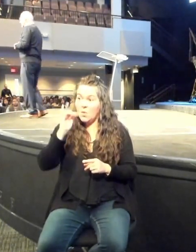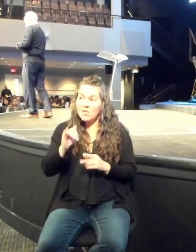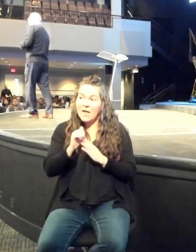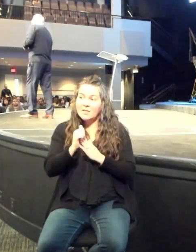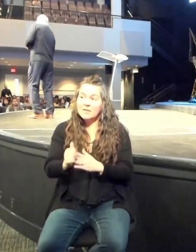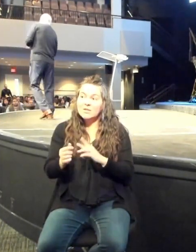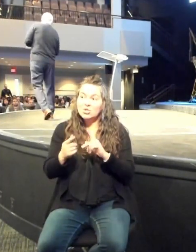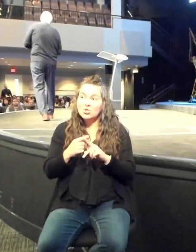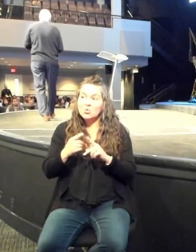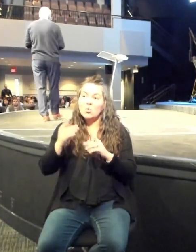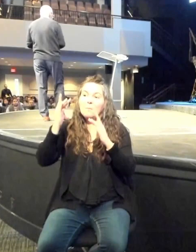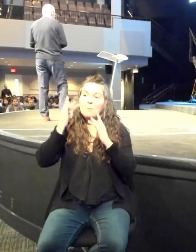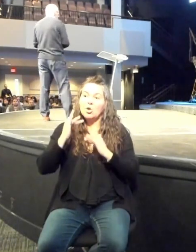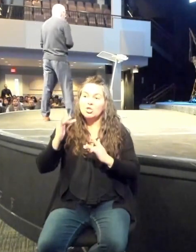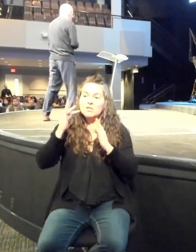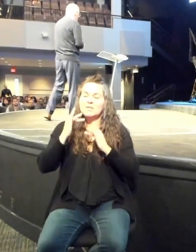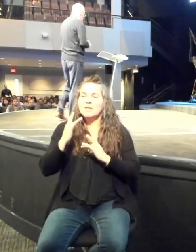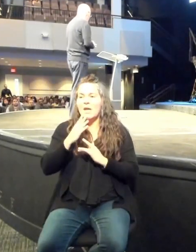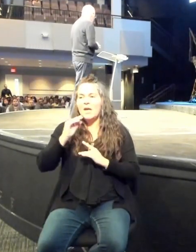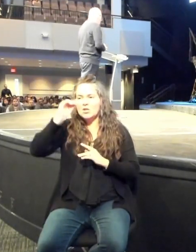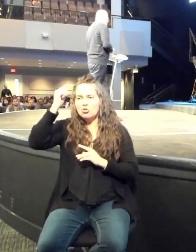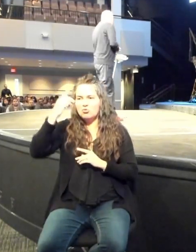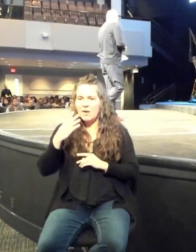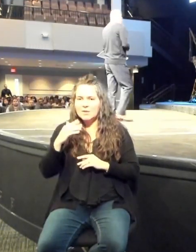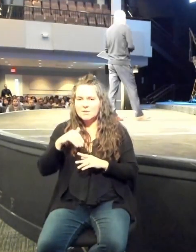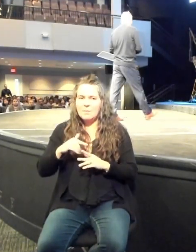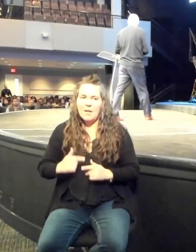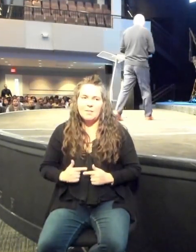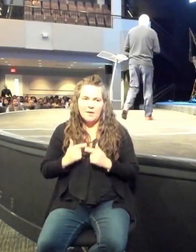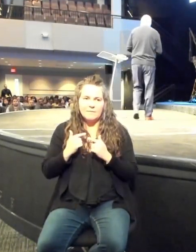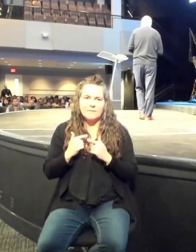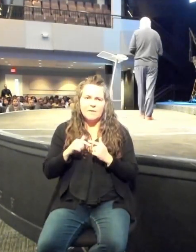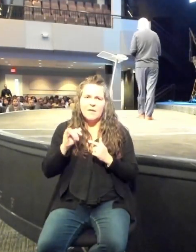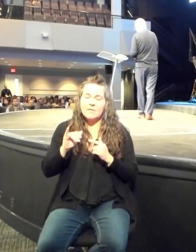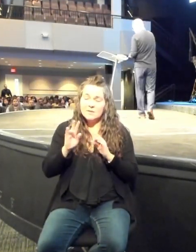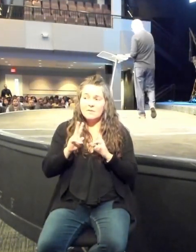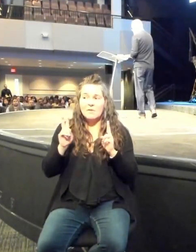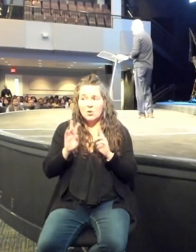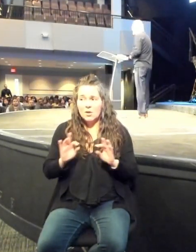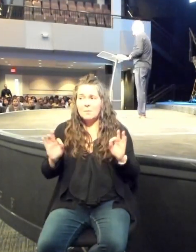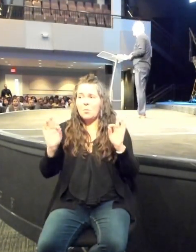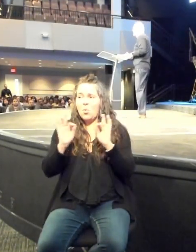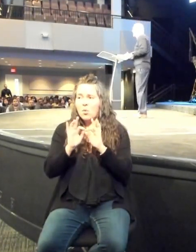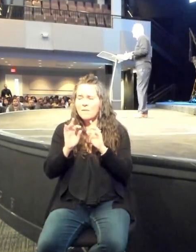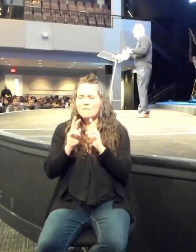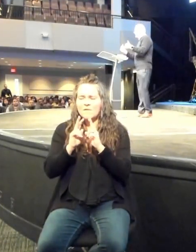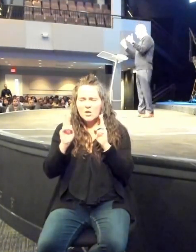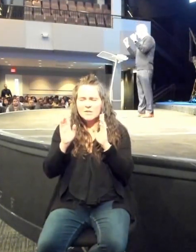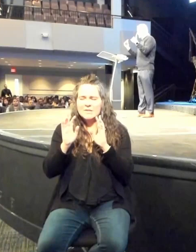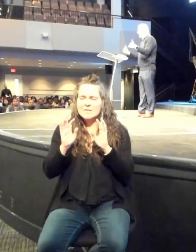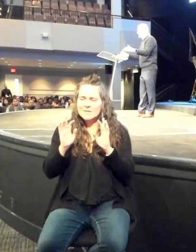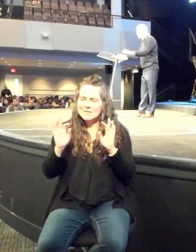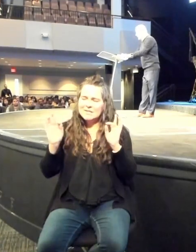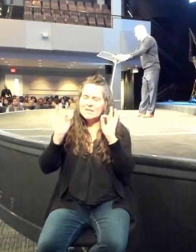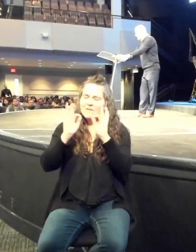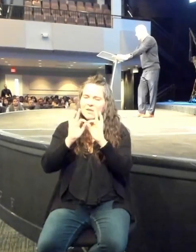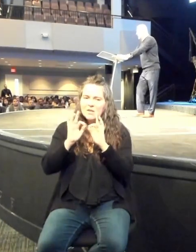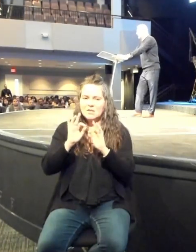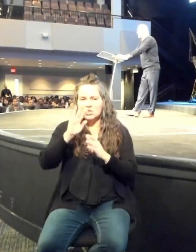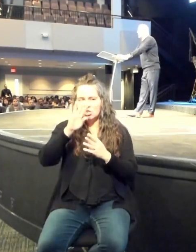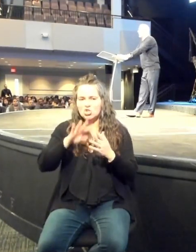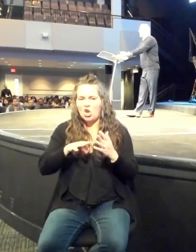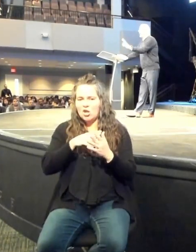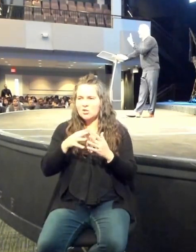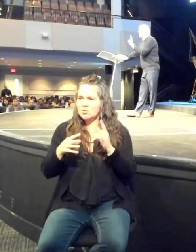mercy and it leads to grace in my life. That's a very important, very significant little flow chart for